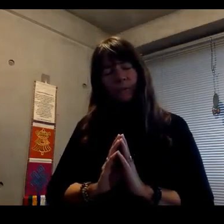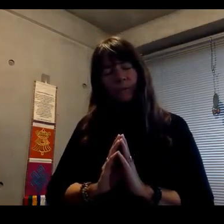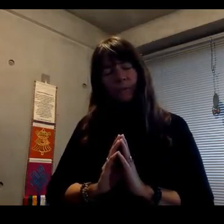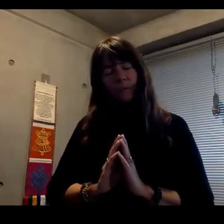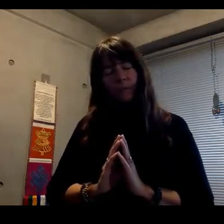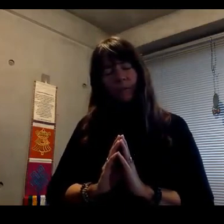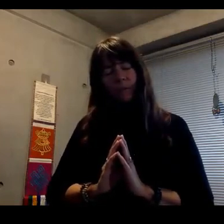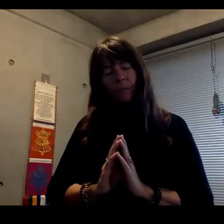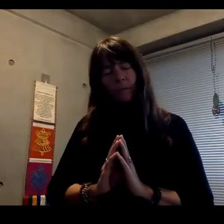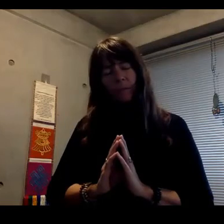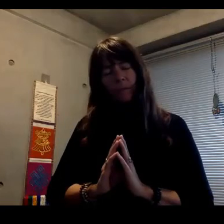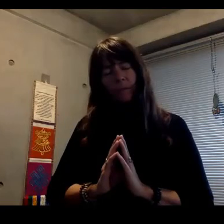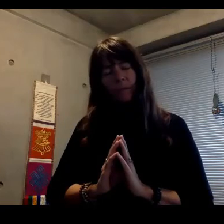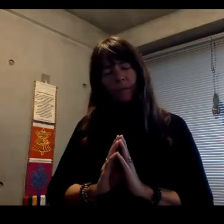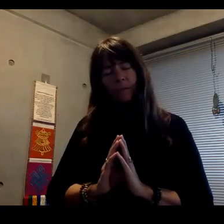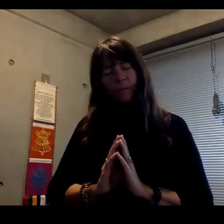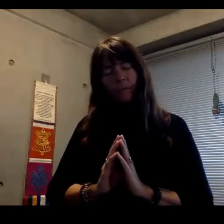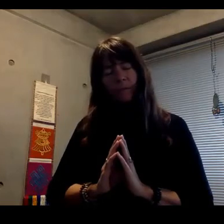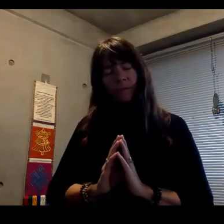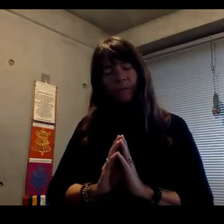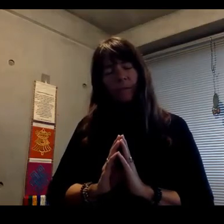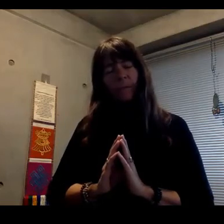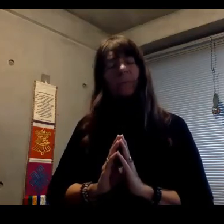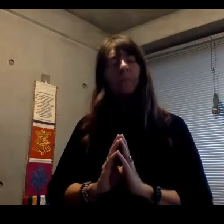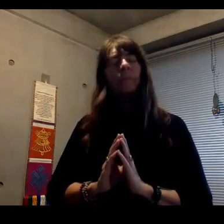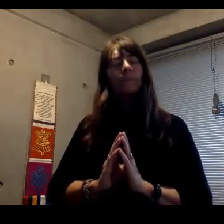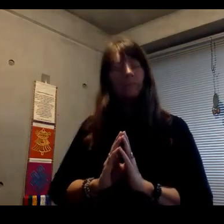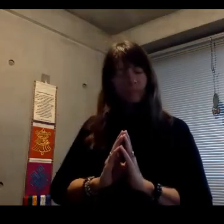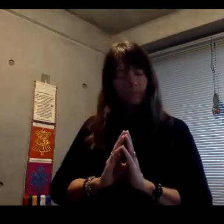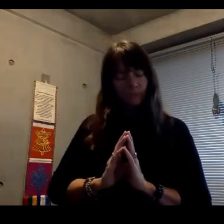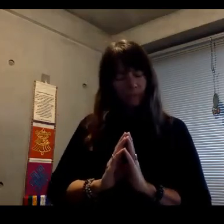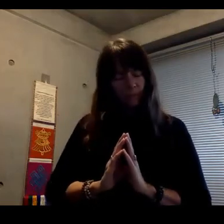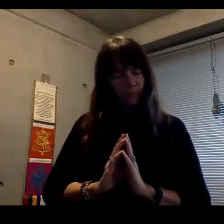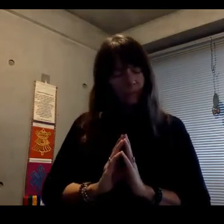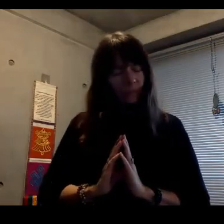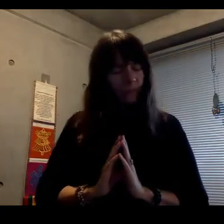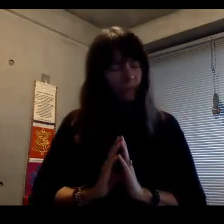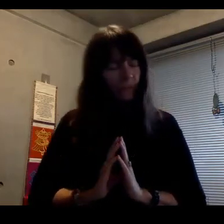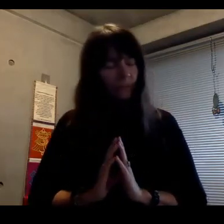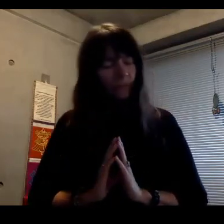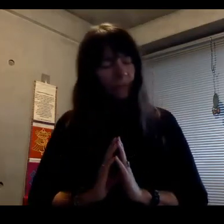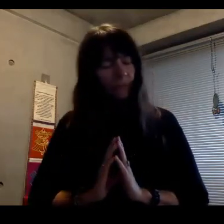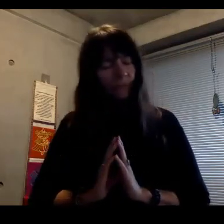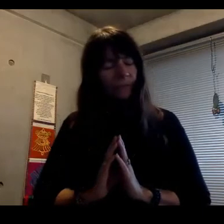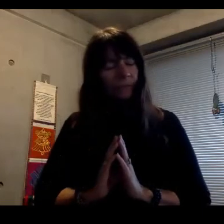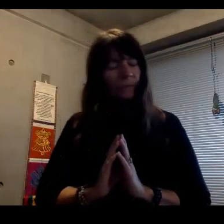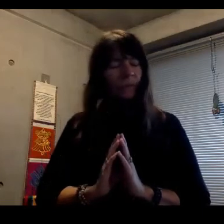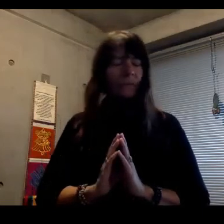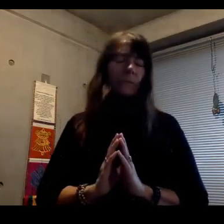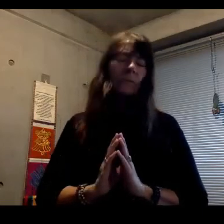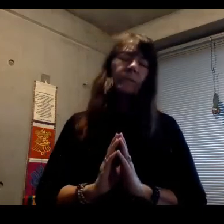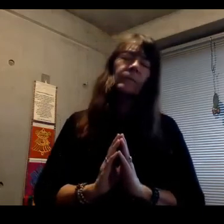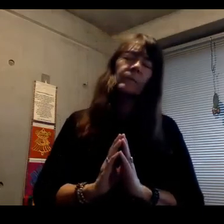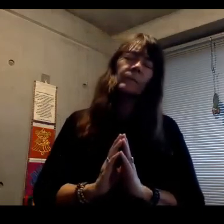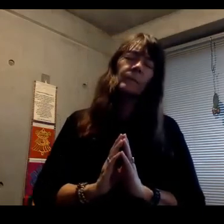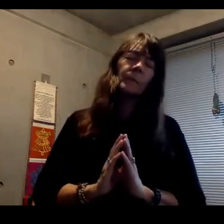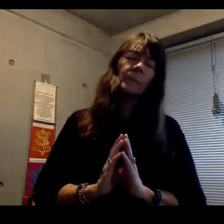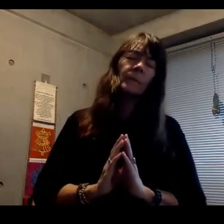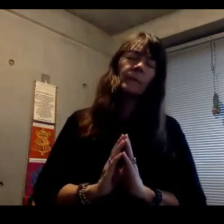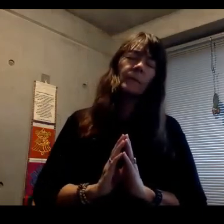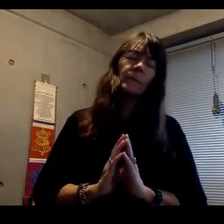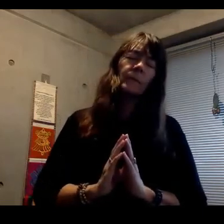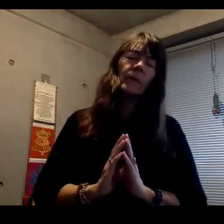like in a marriage, right, where you're each bringing different skills to the table, but collectively you're able to do more than either individual